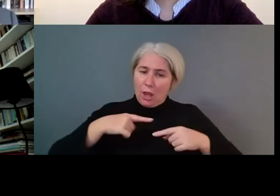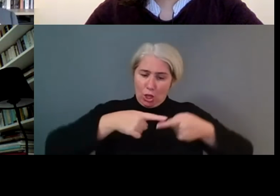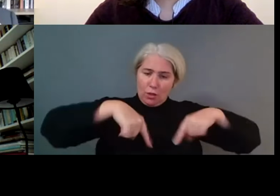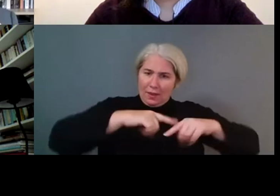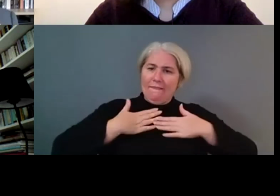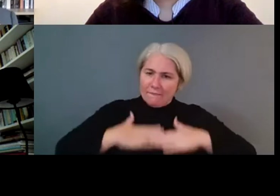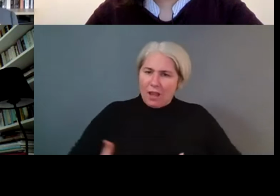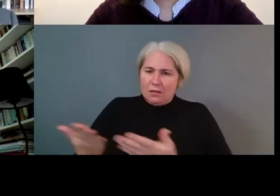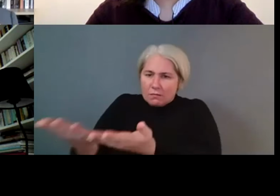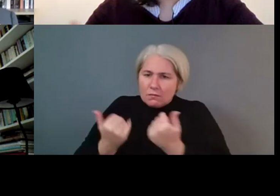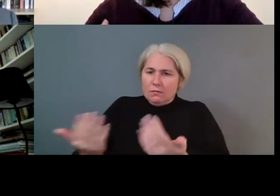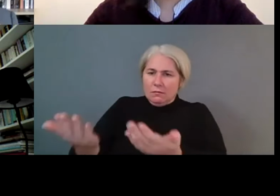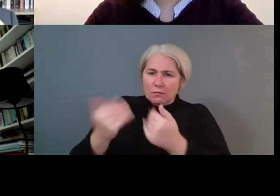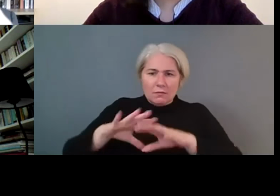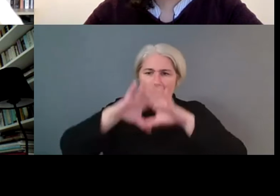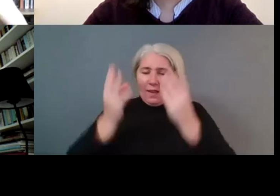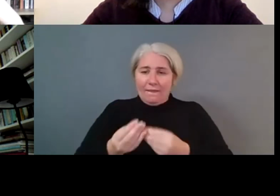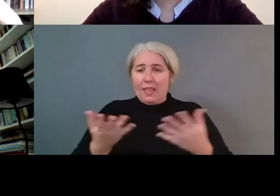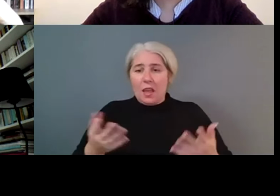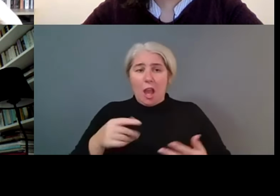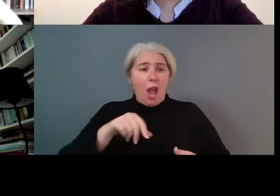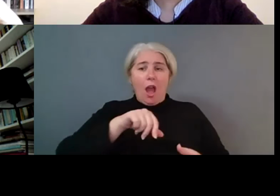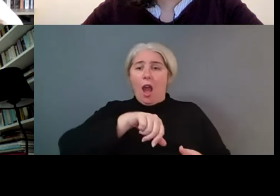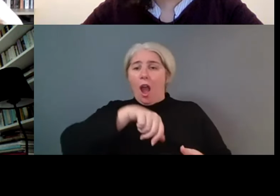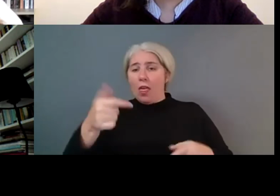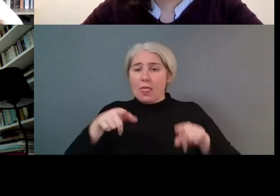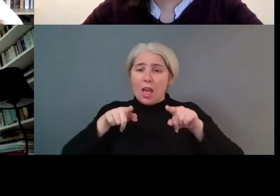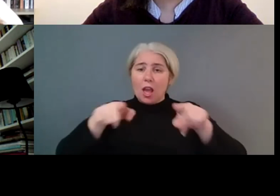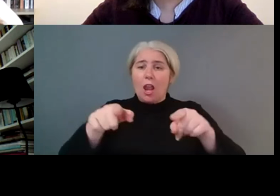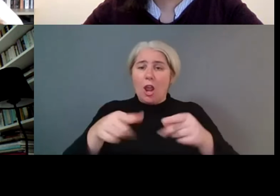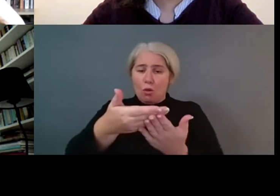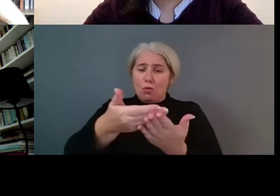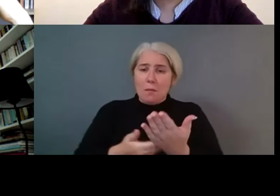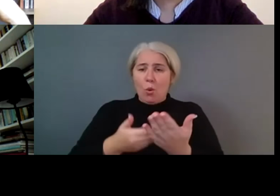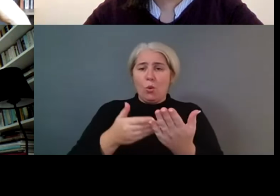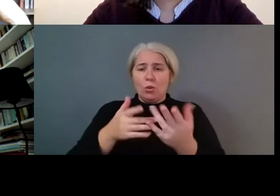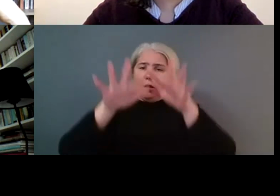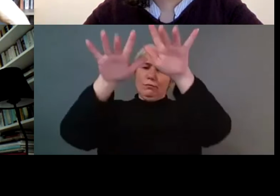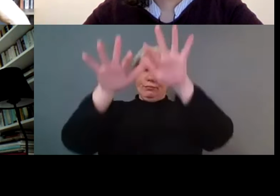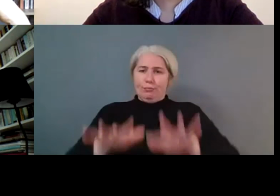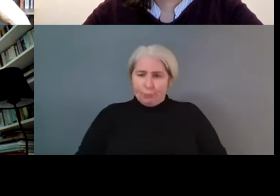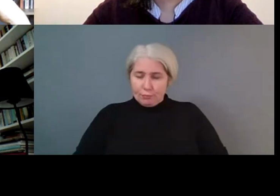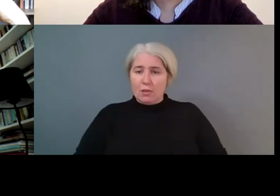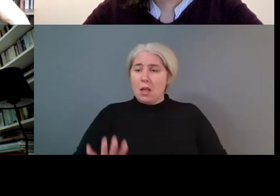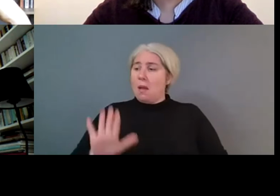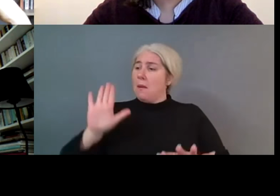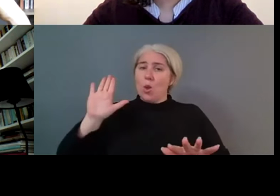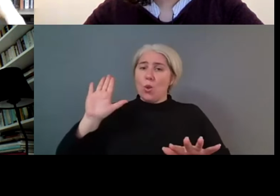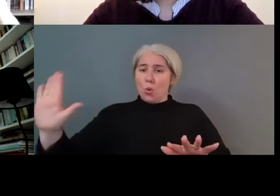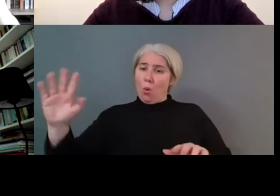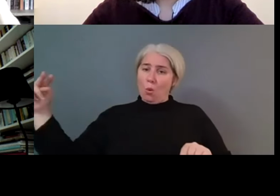what might be missing from some other reports made by other organizations from that particular